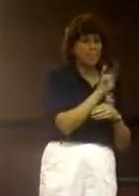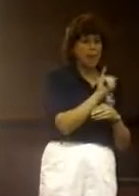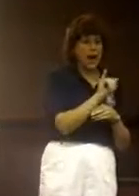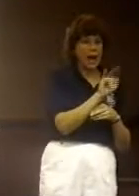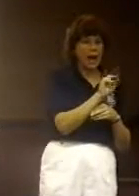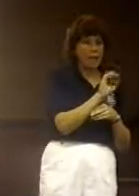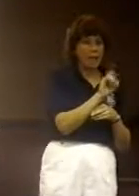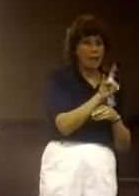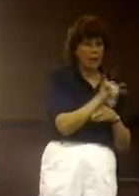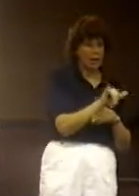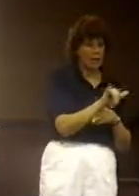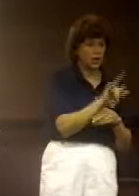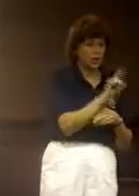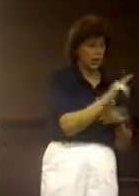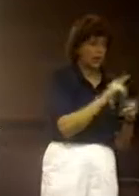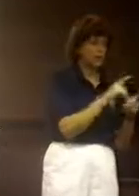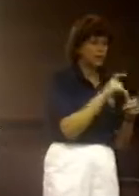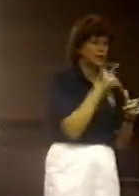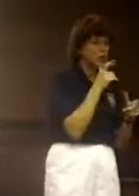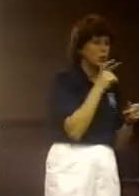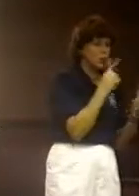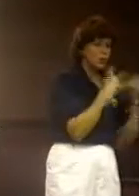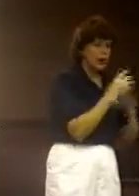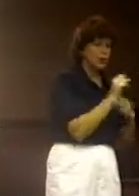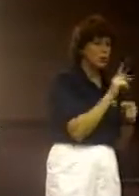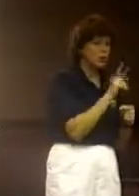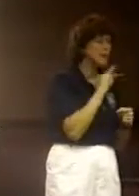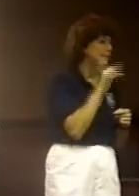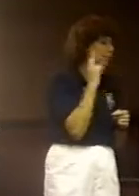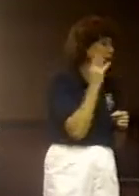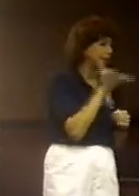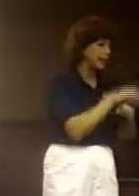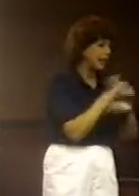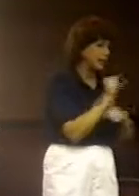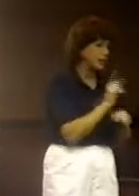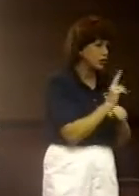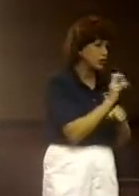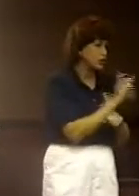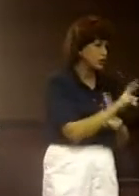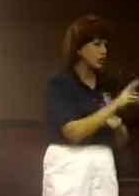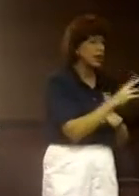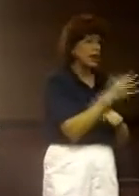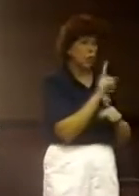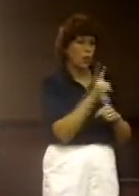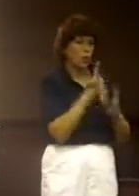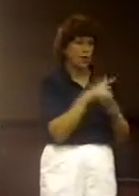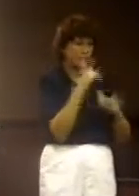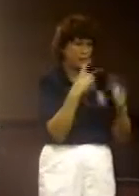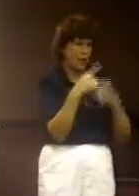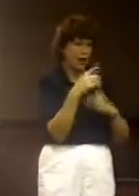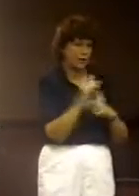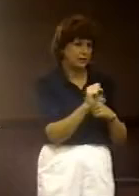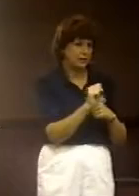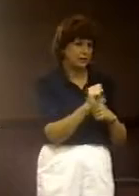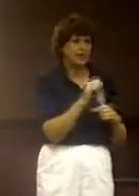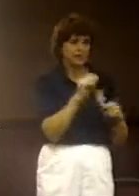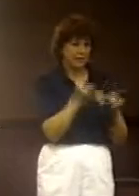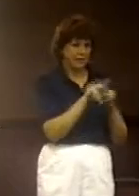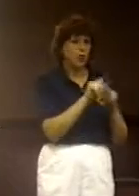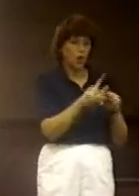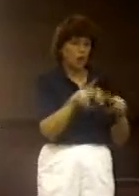a native signer, and one parent is a hearing English user, also have normal language